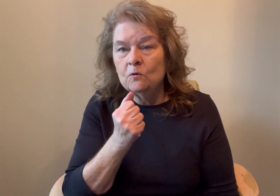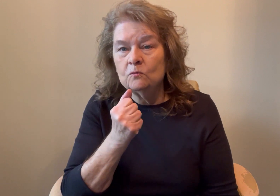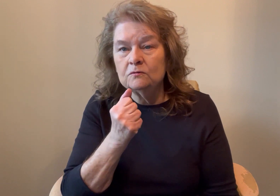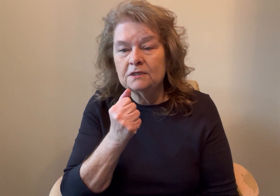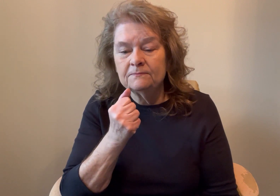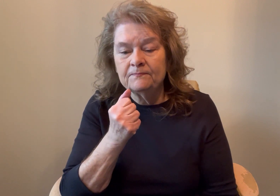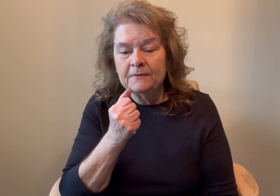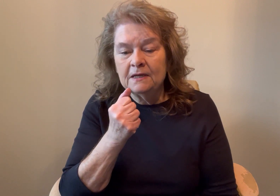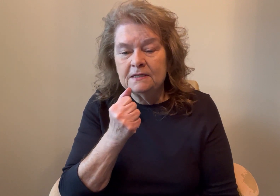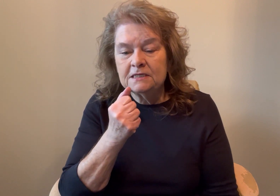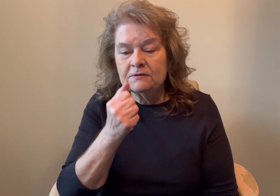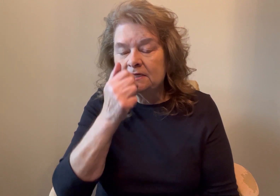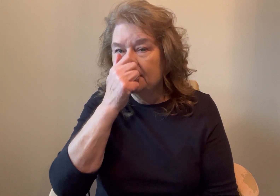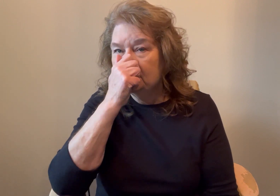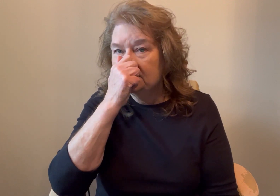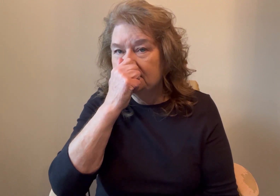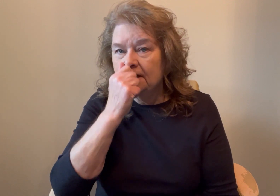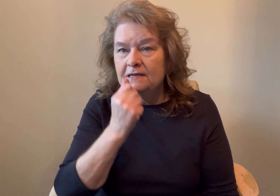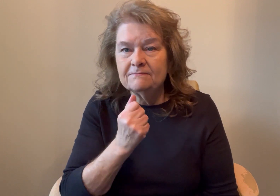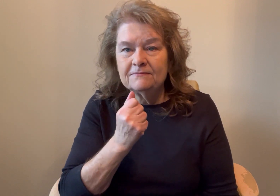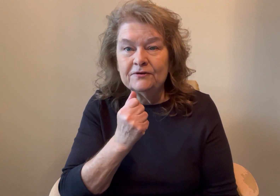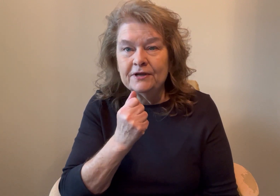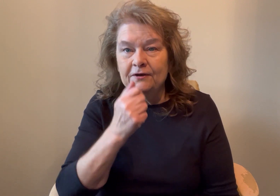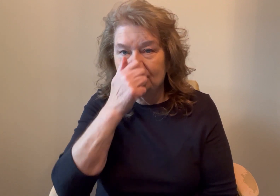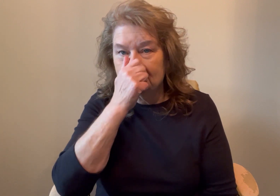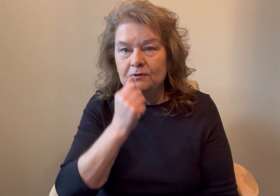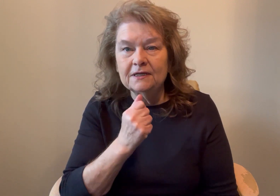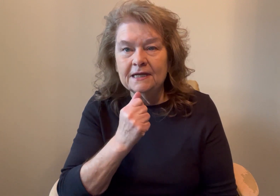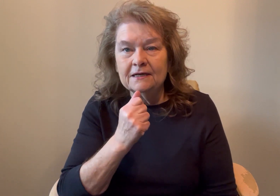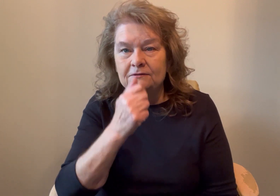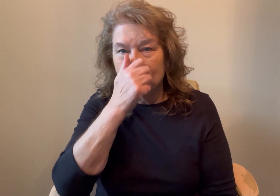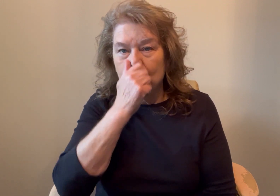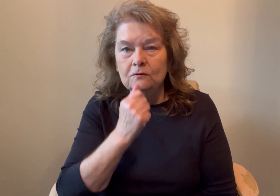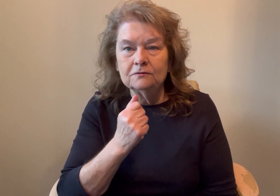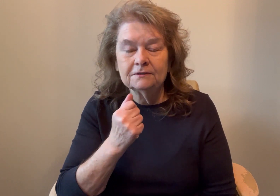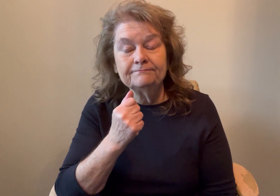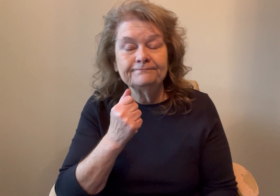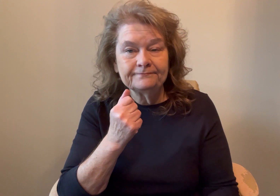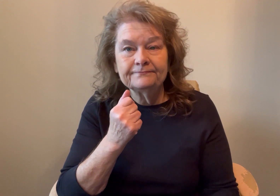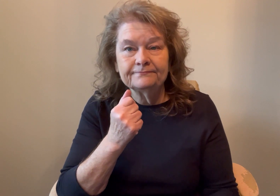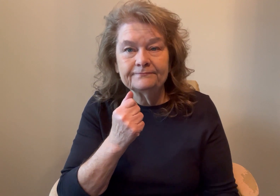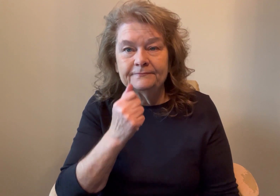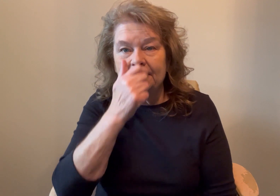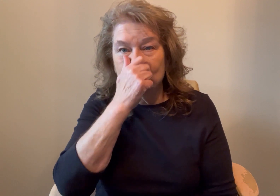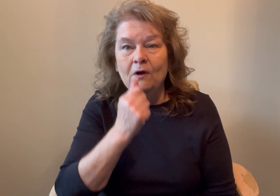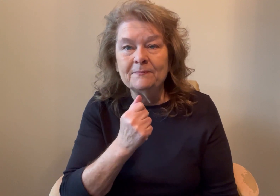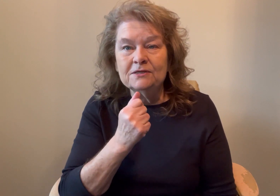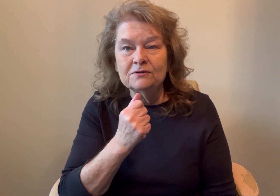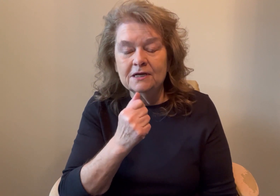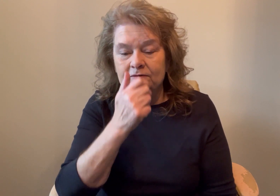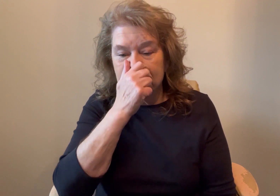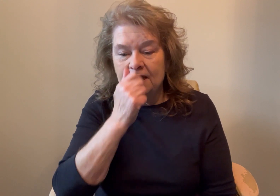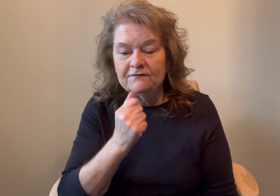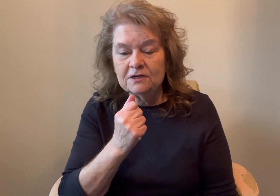cold. So it's like you just take your nose and pull it down, cold, like you're wiping your nose. I have a